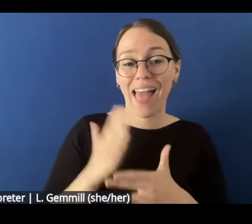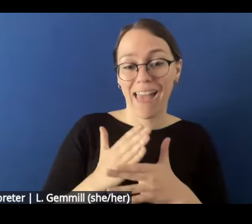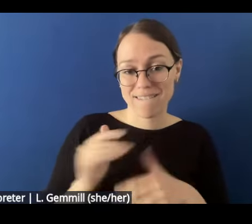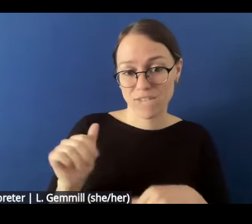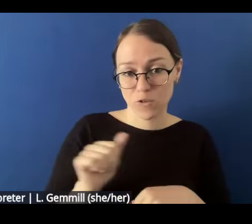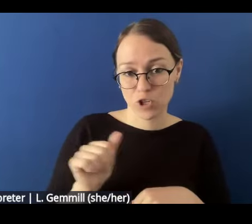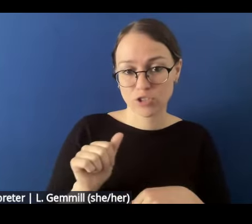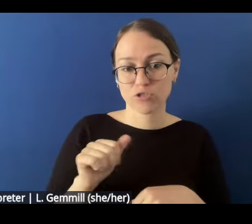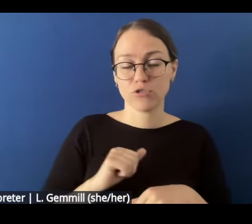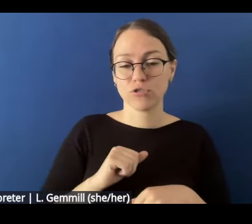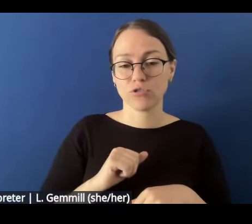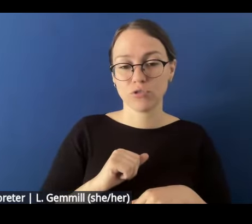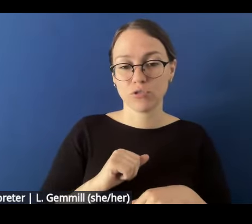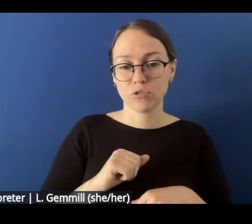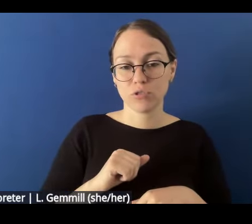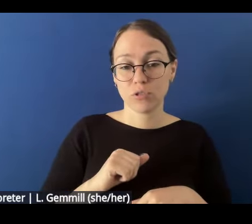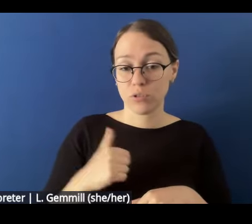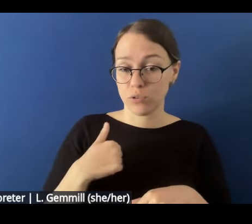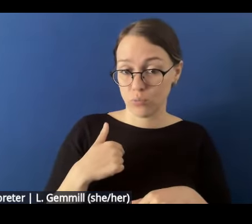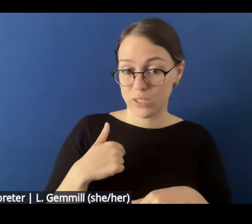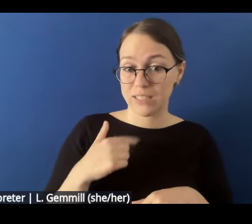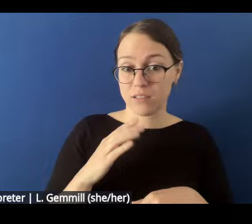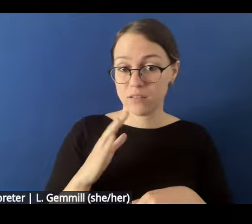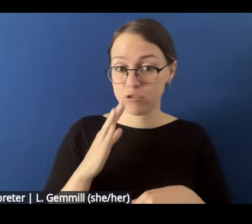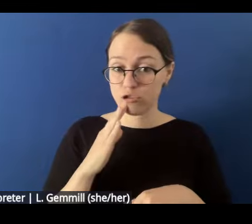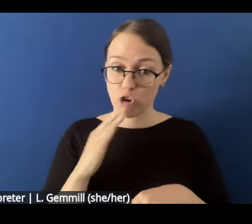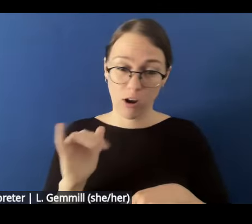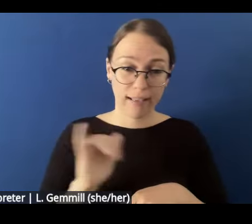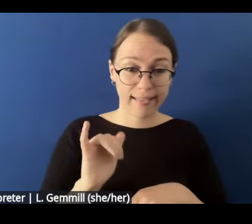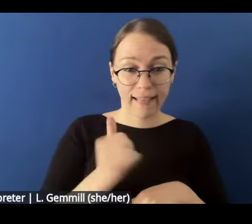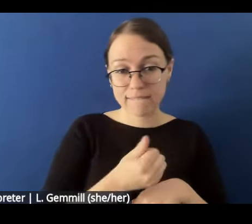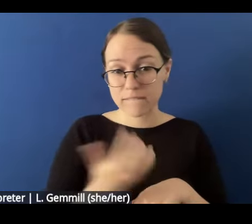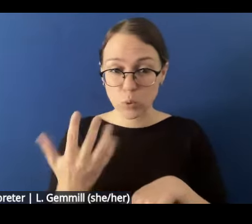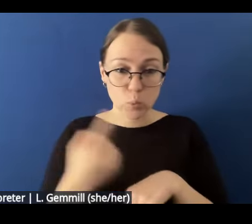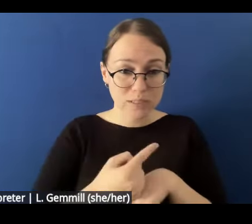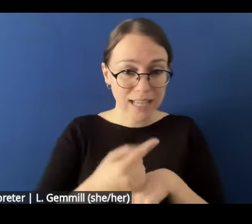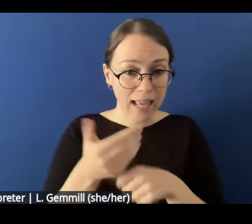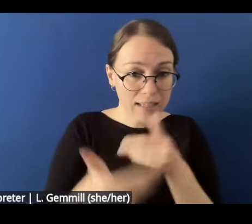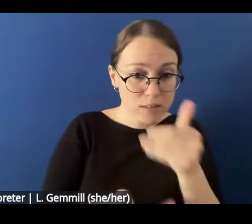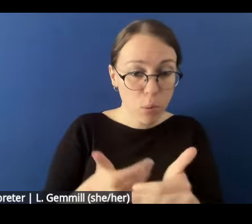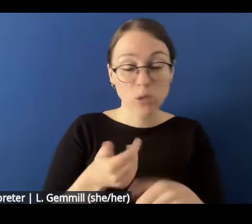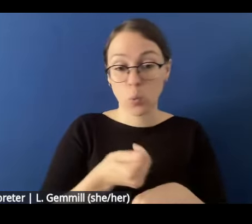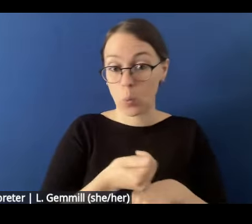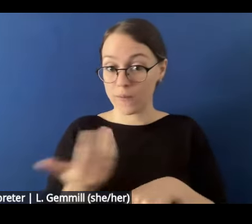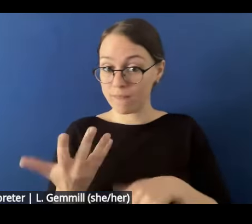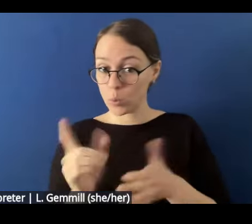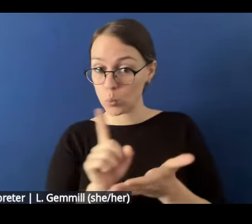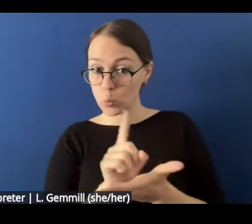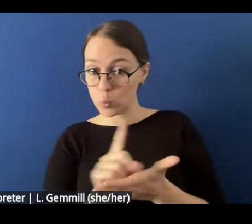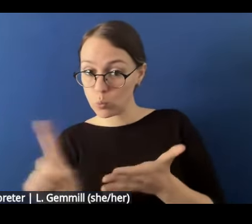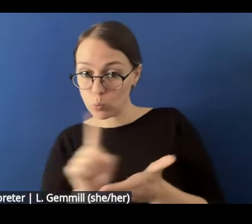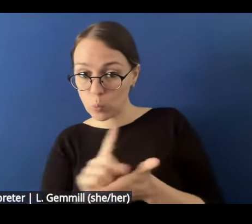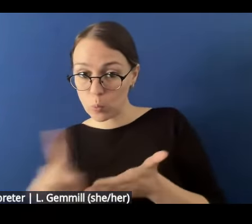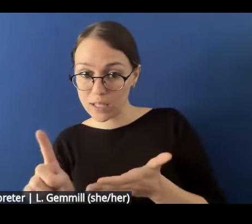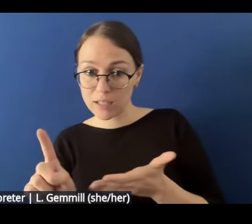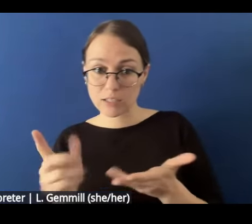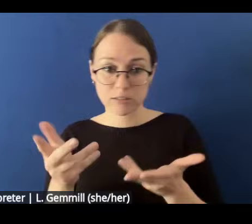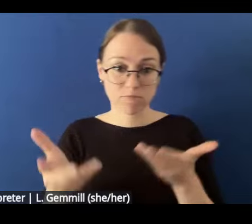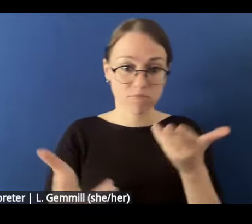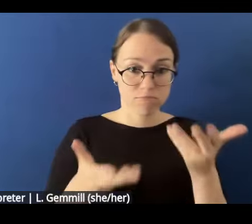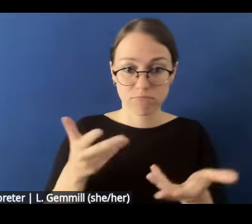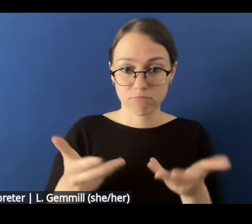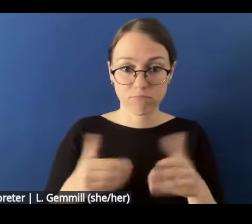forth. On average, are we talking a few days this takes, a couple of weeks this takes? Does it kind of depend?